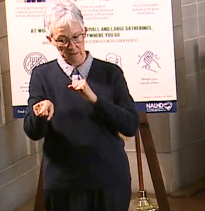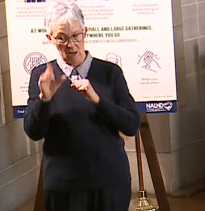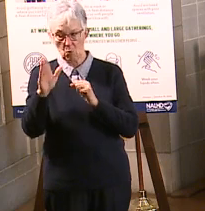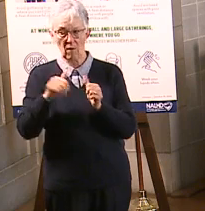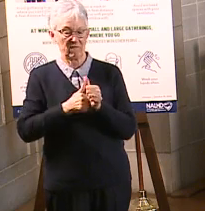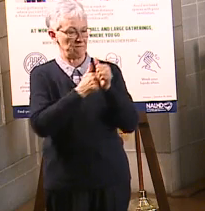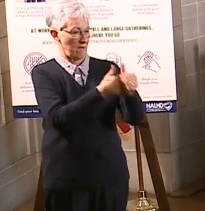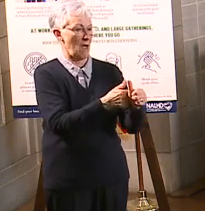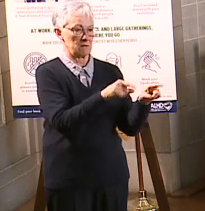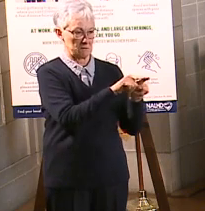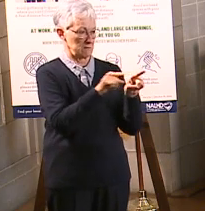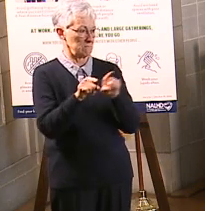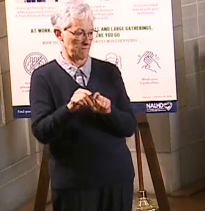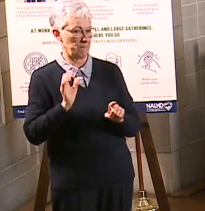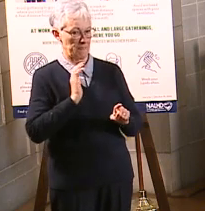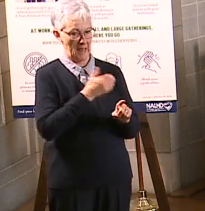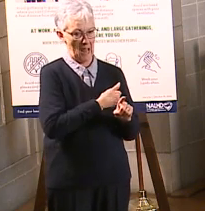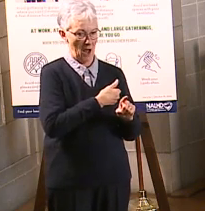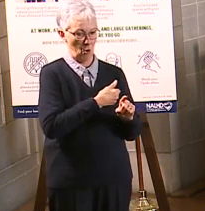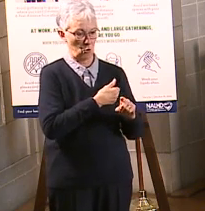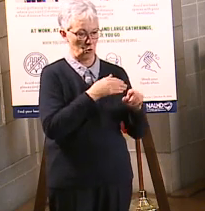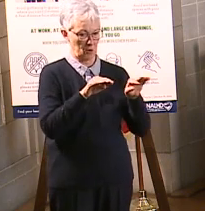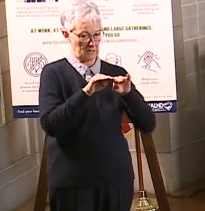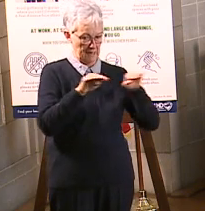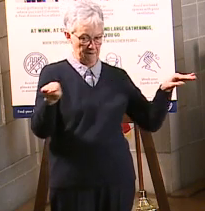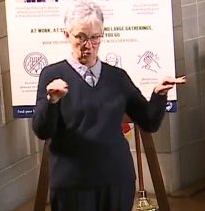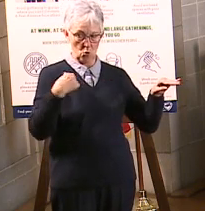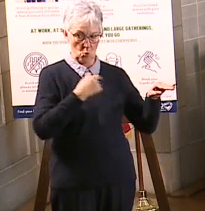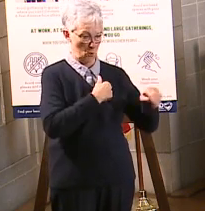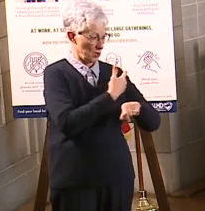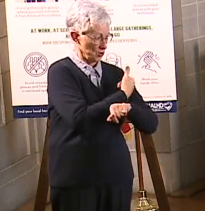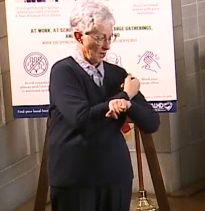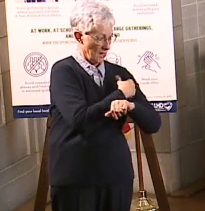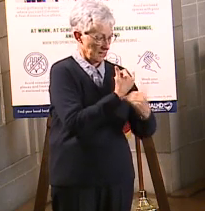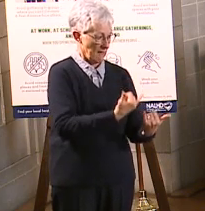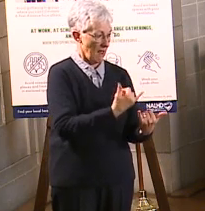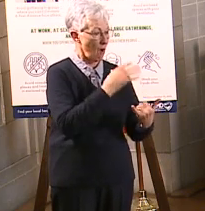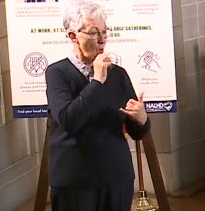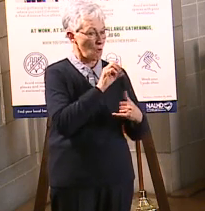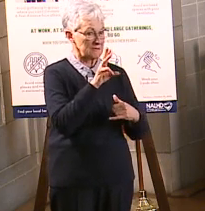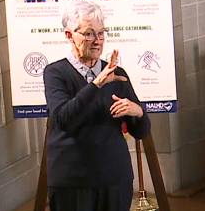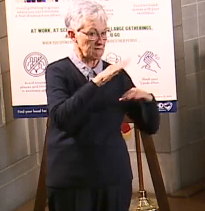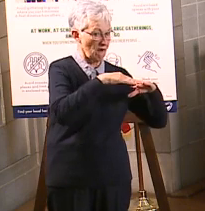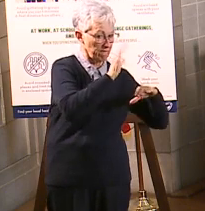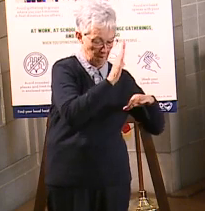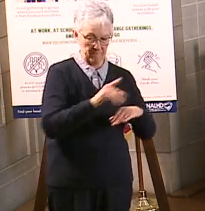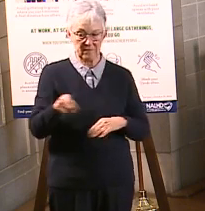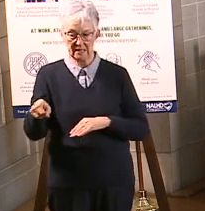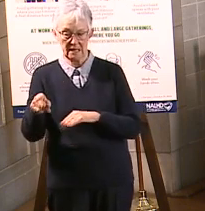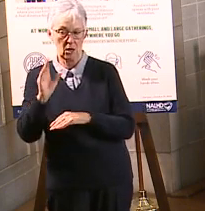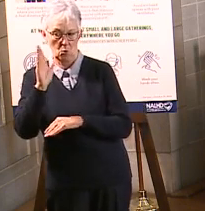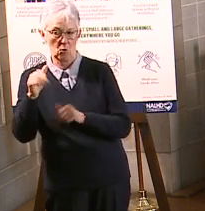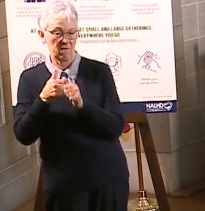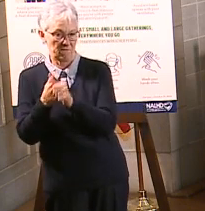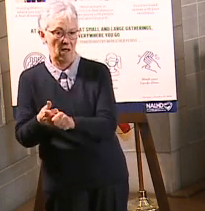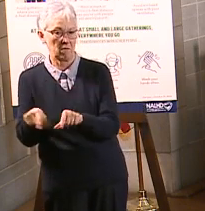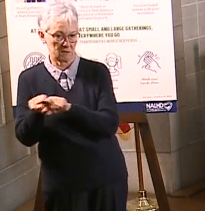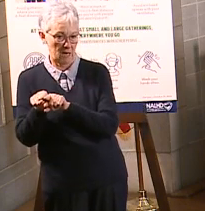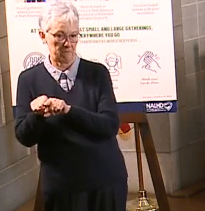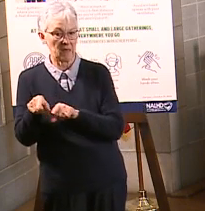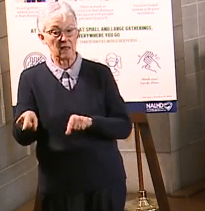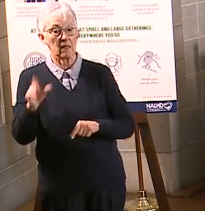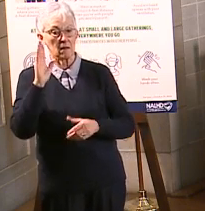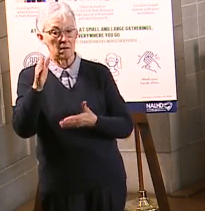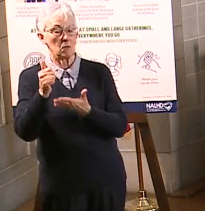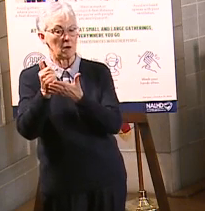in the 65 and older population just like we are. They will also be able to assist with some of the phase 1 folks that if